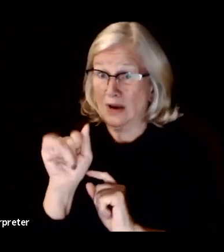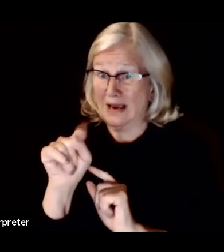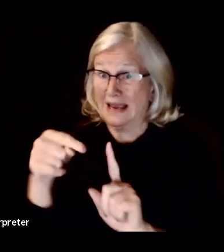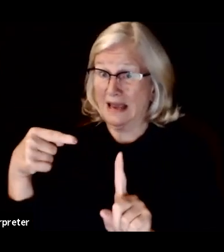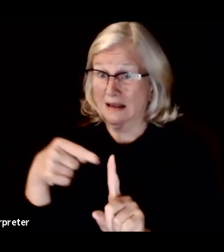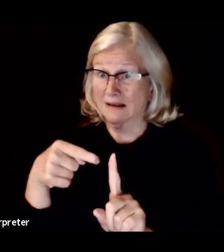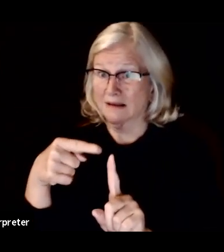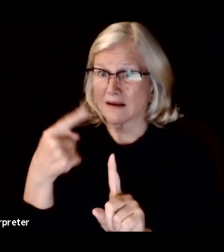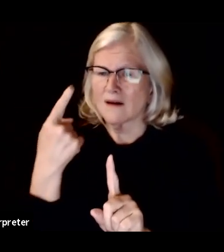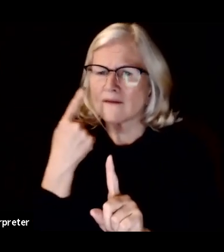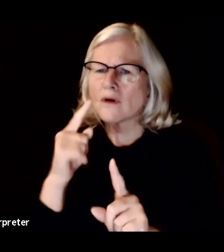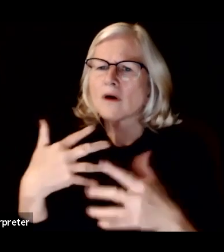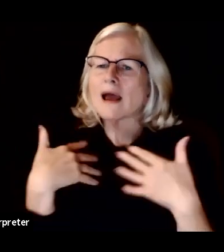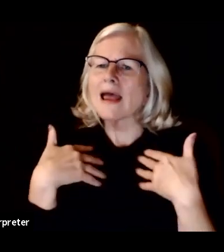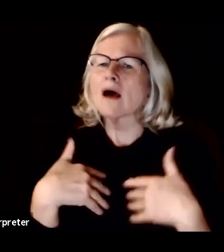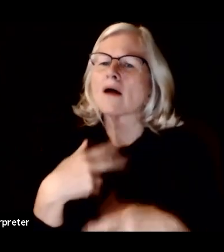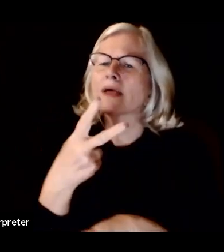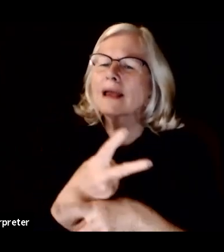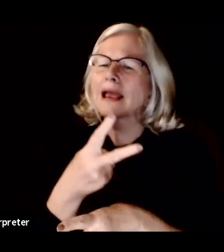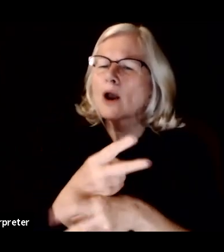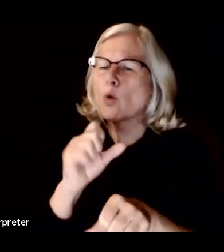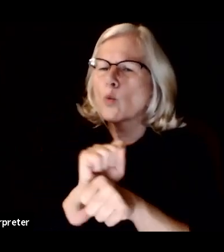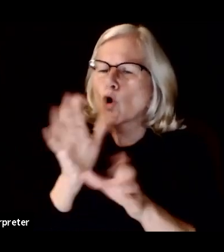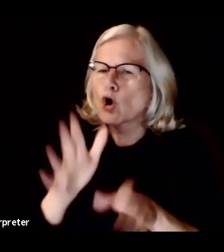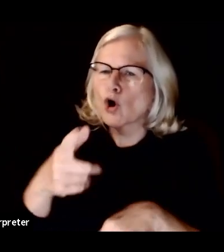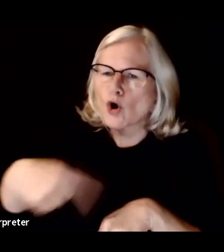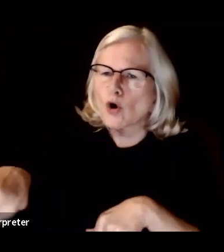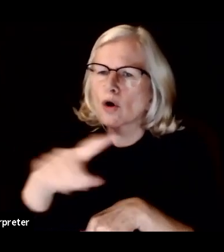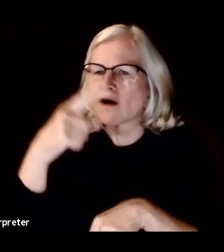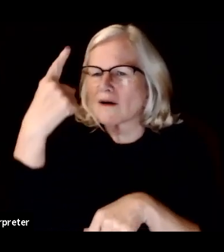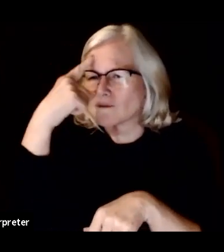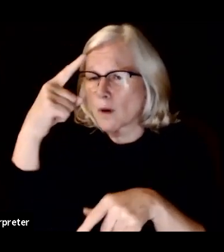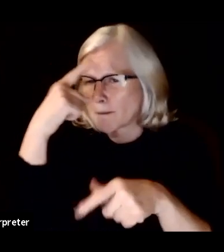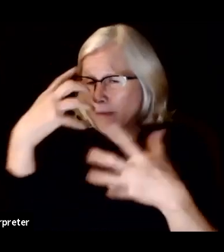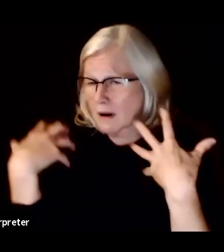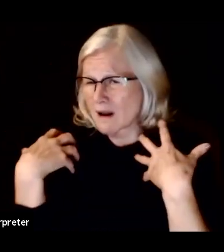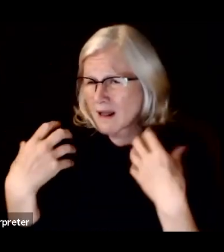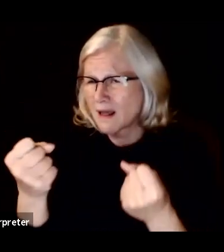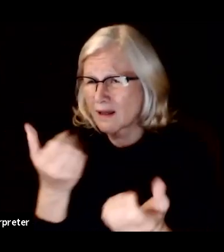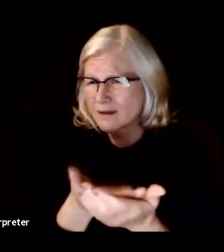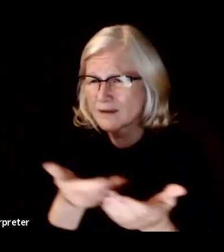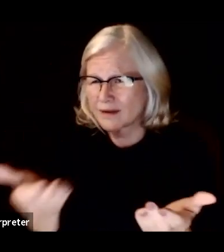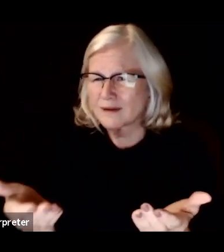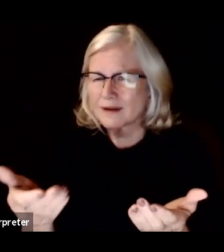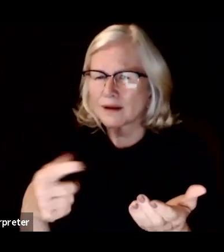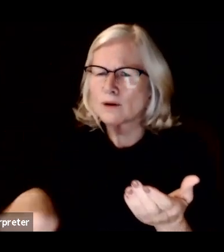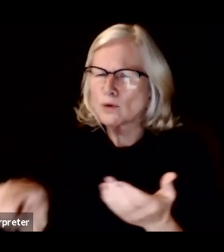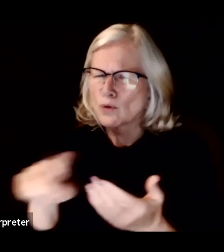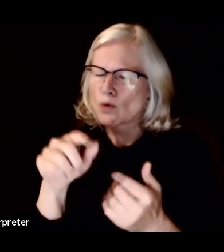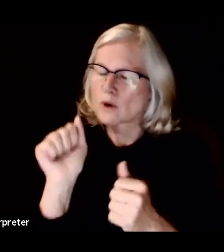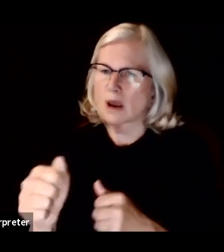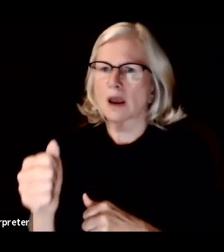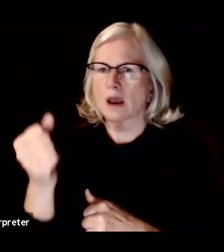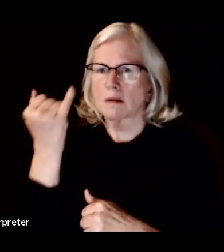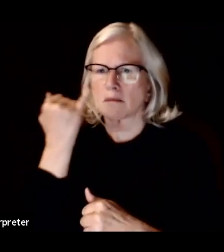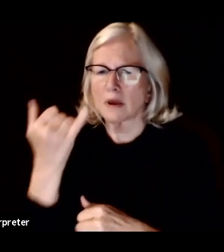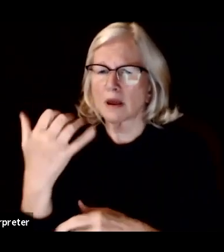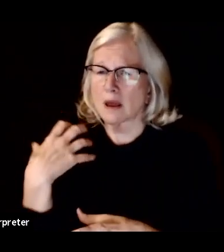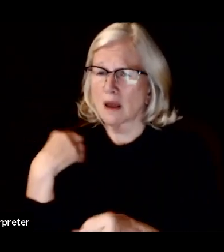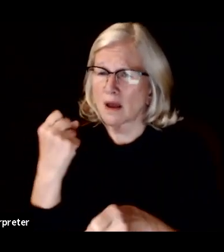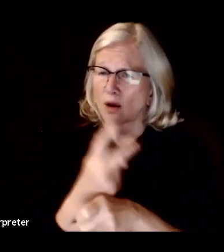resources. As you can probably imagine, healthcare workers often work under stress, and the current